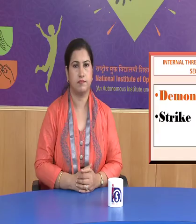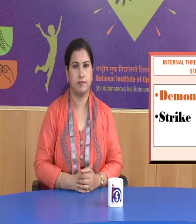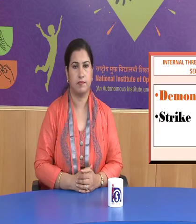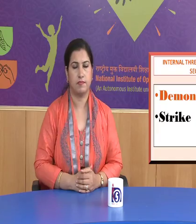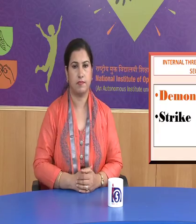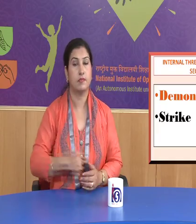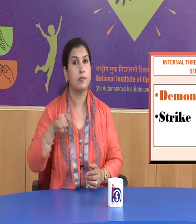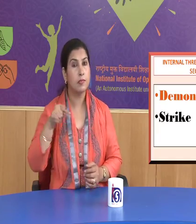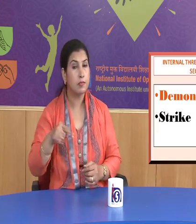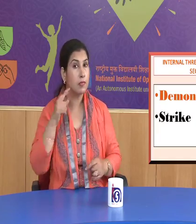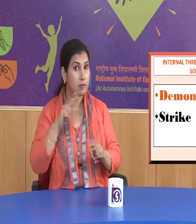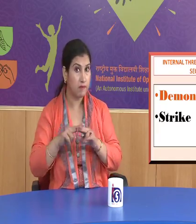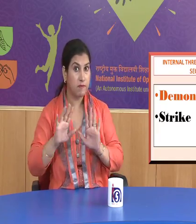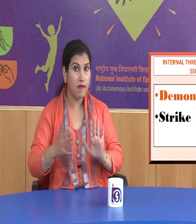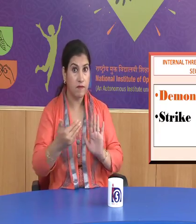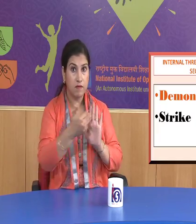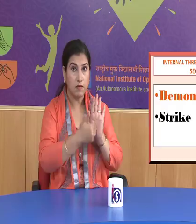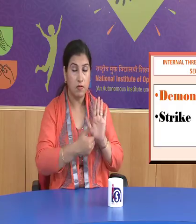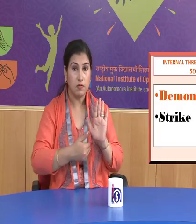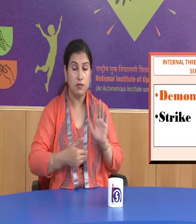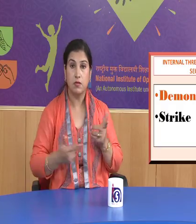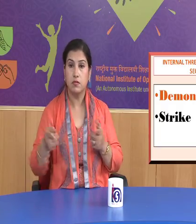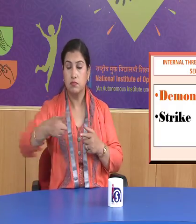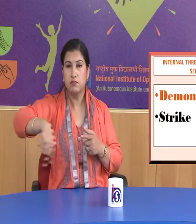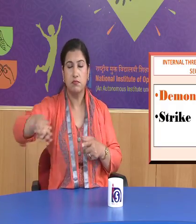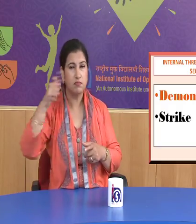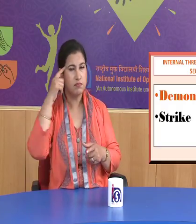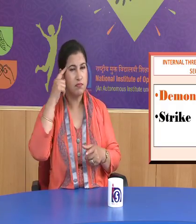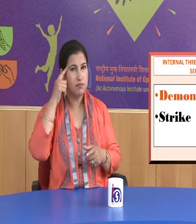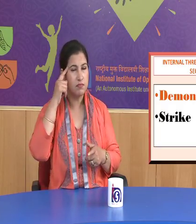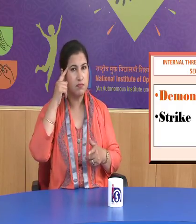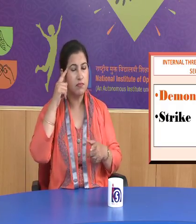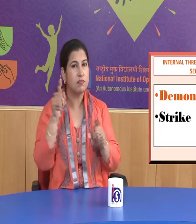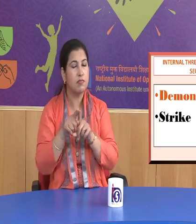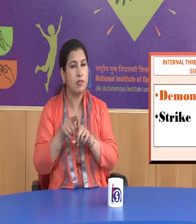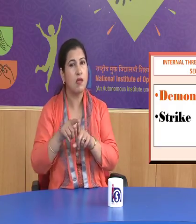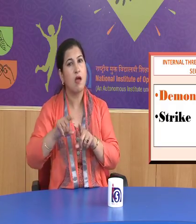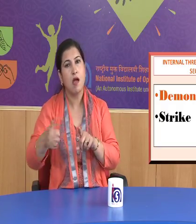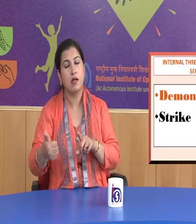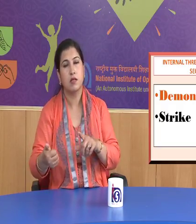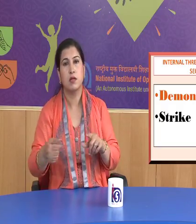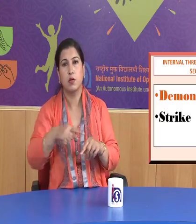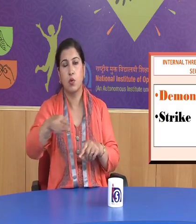In that situation, they participate in demonstrations,